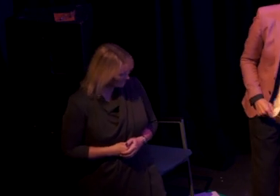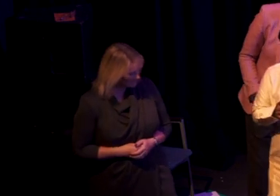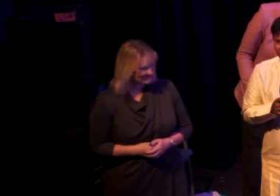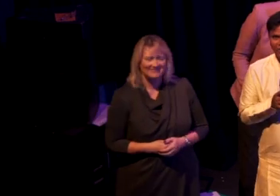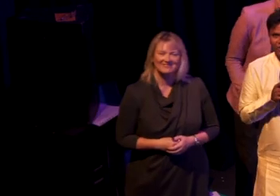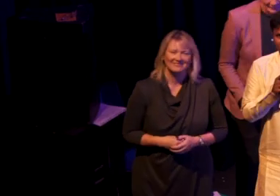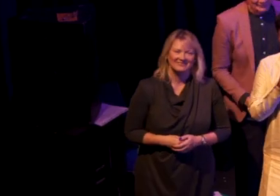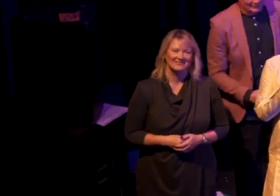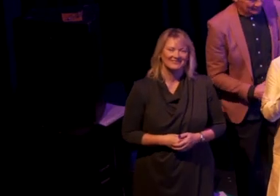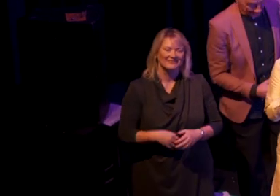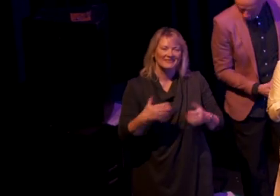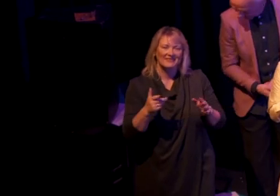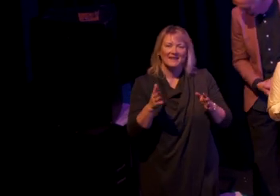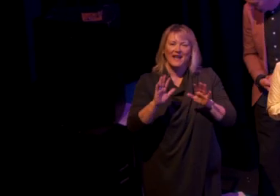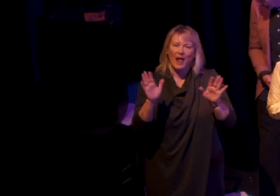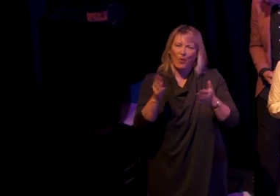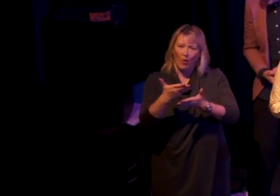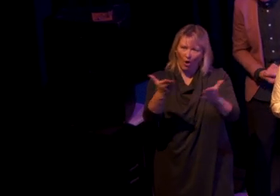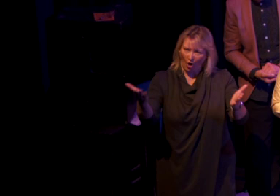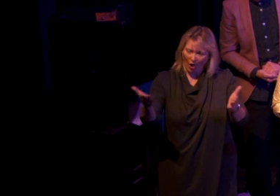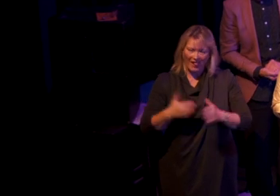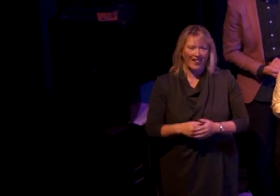Thank you. Good evening, everyone. Good